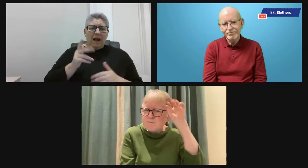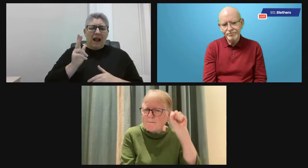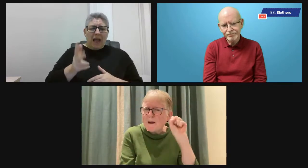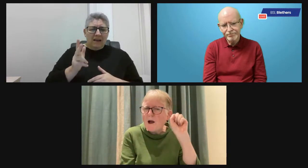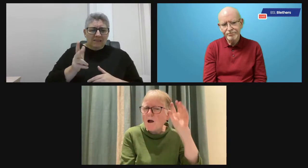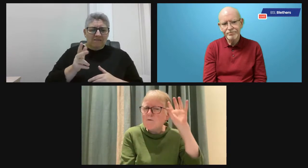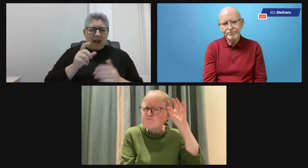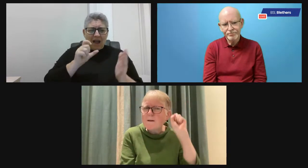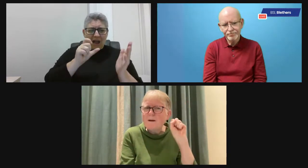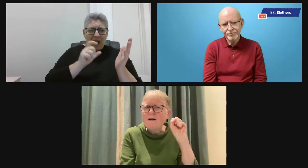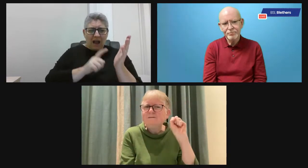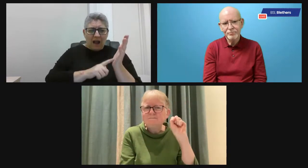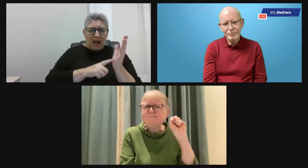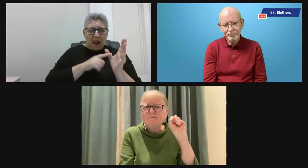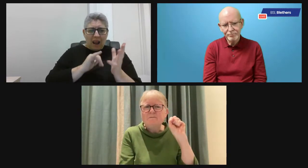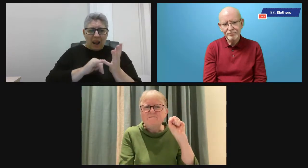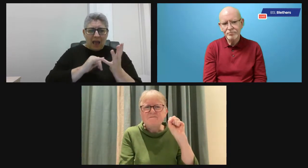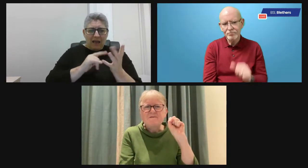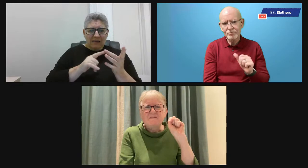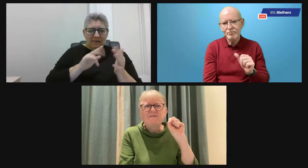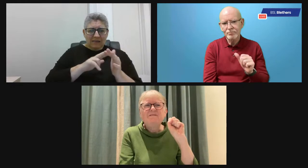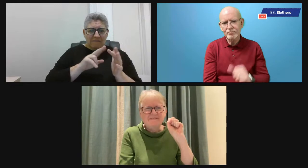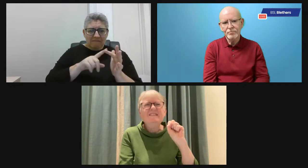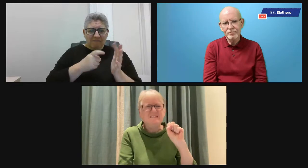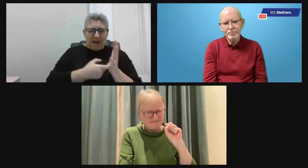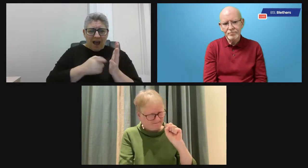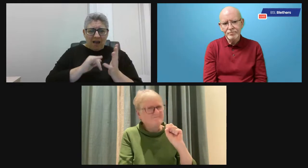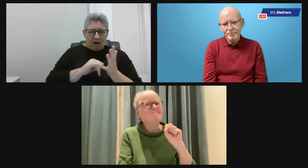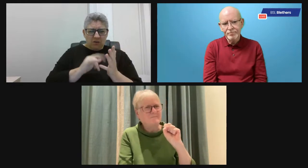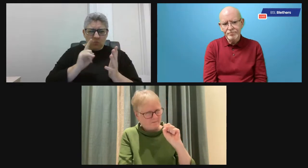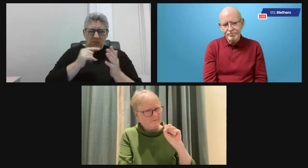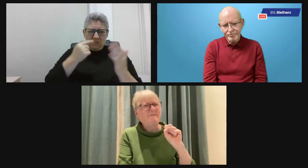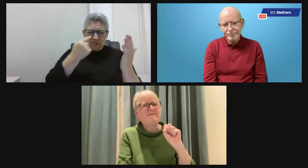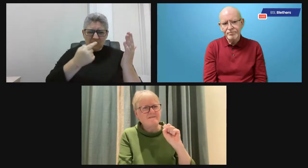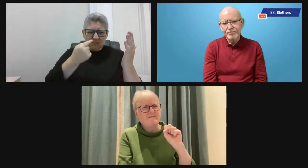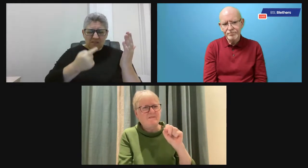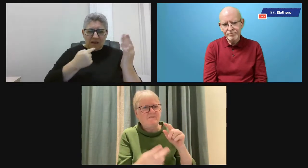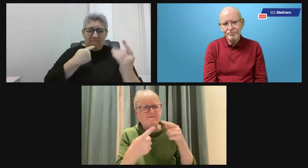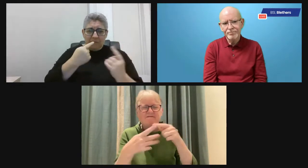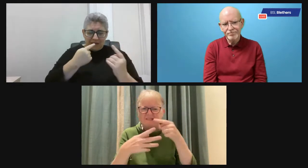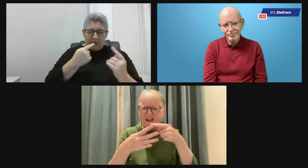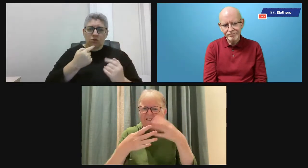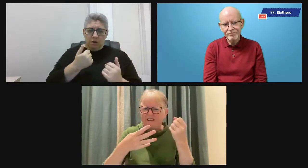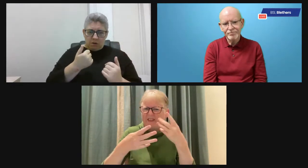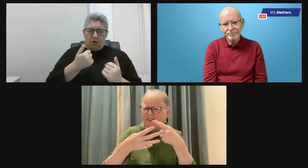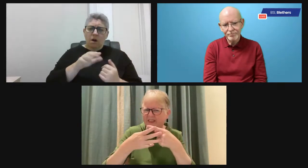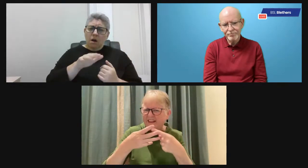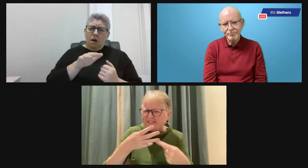what are classifiers, what do they mean, and things that teachers might need to remember.